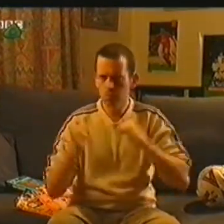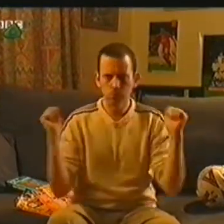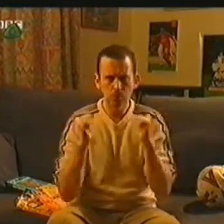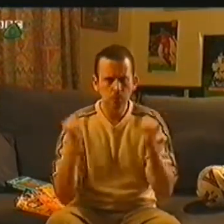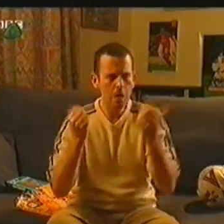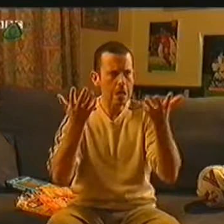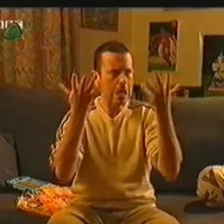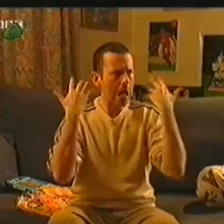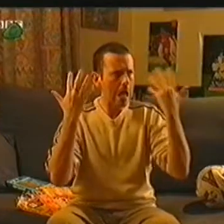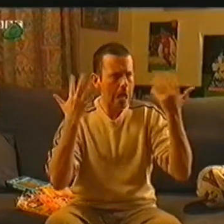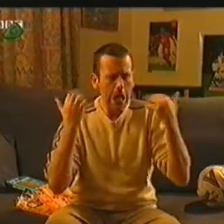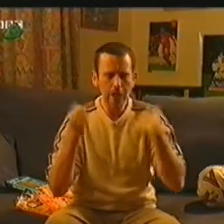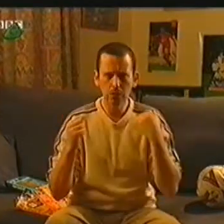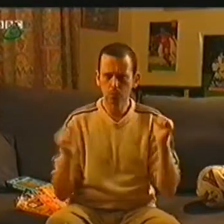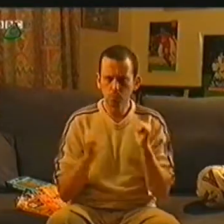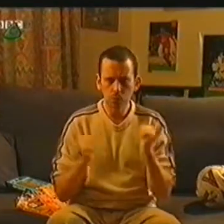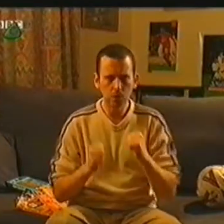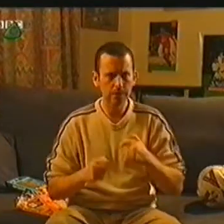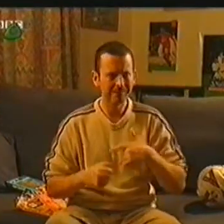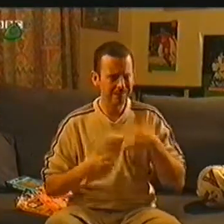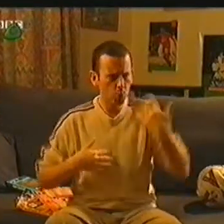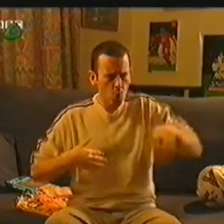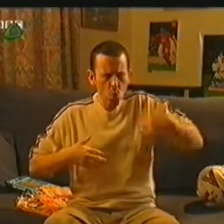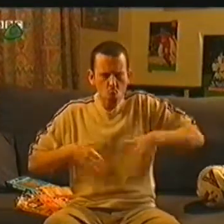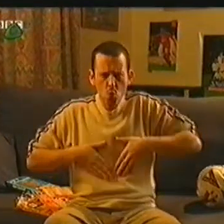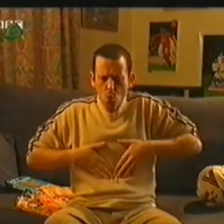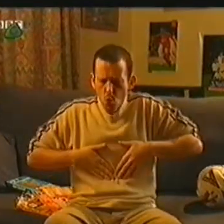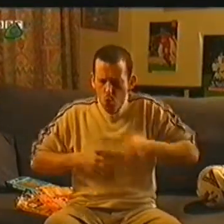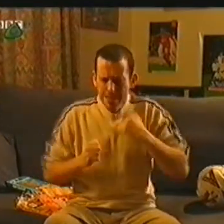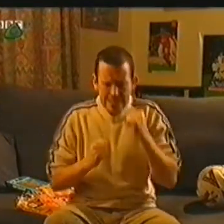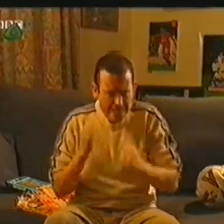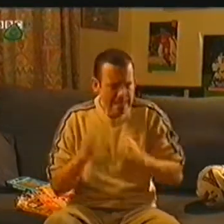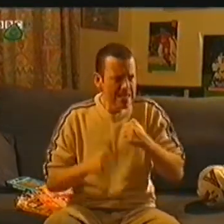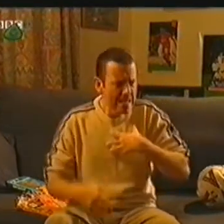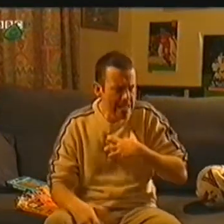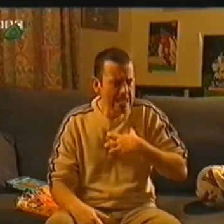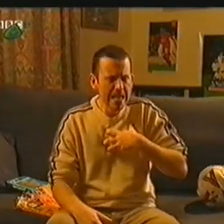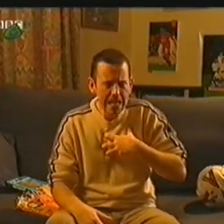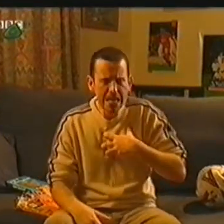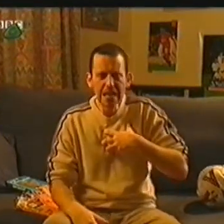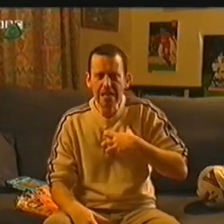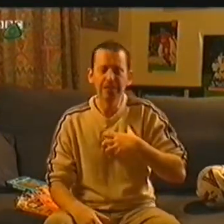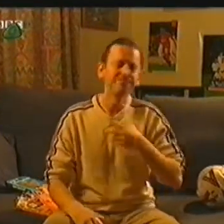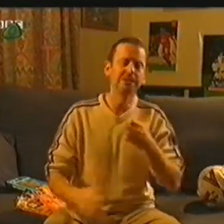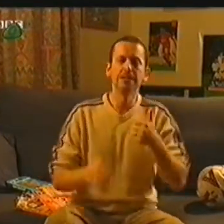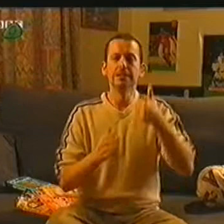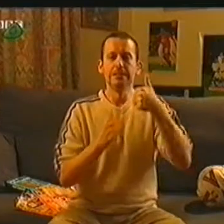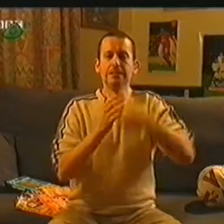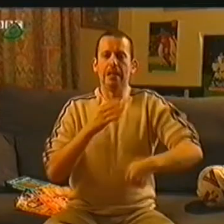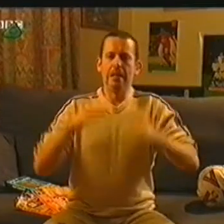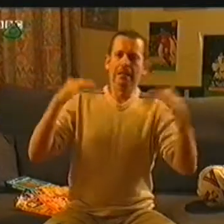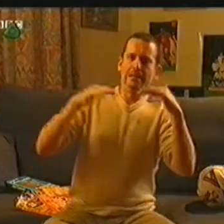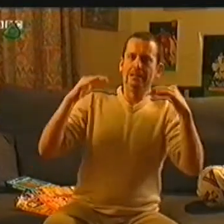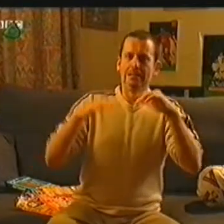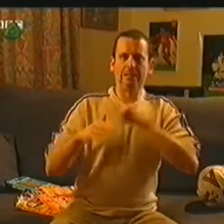back in play. St. Luke's rallied. Having created an opening, they kept hold of the ball in a relentless